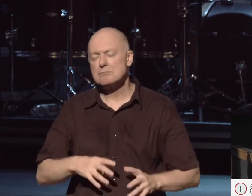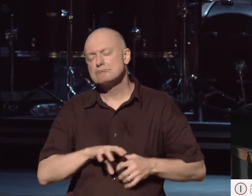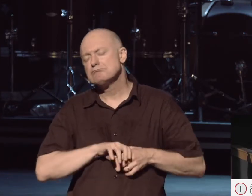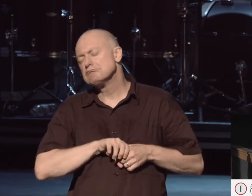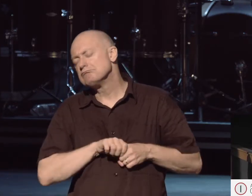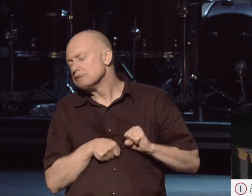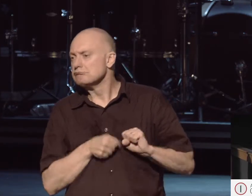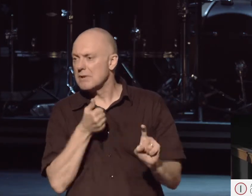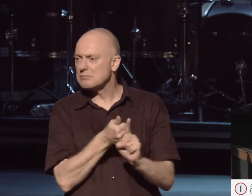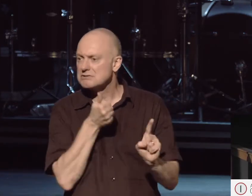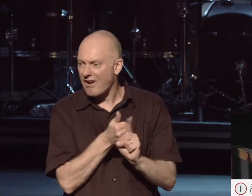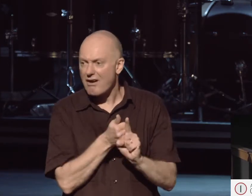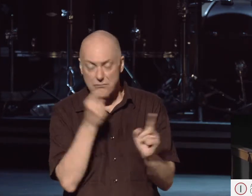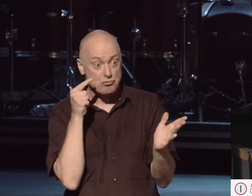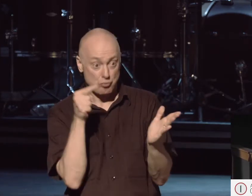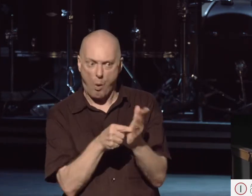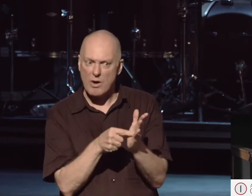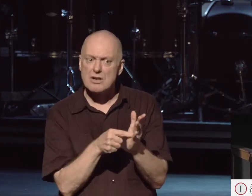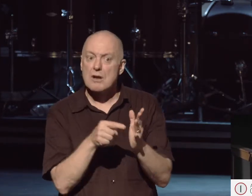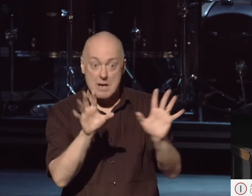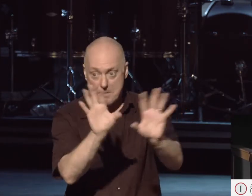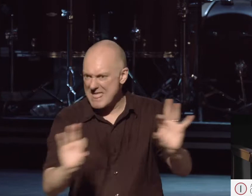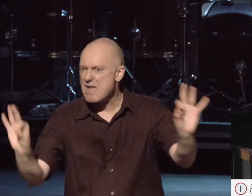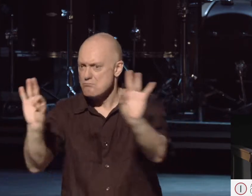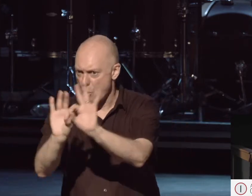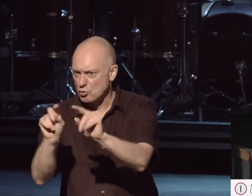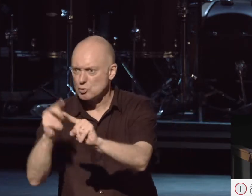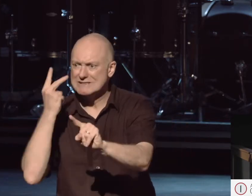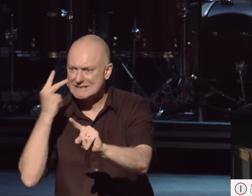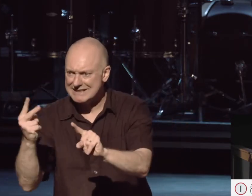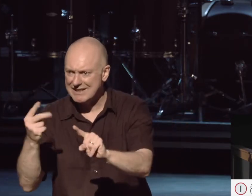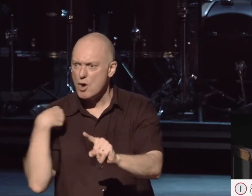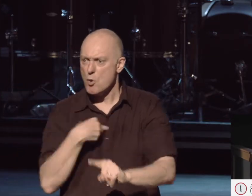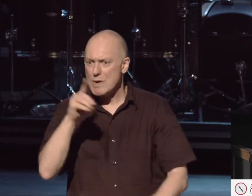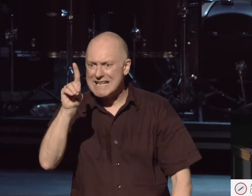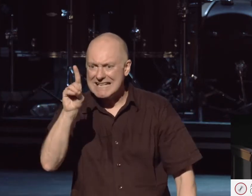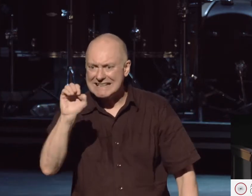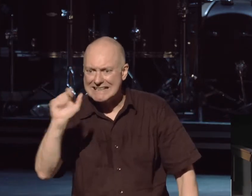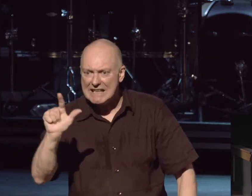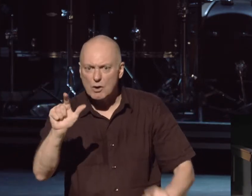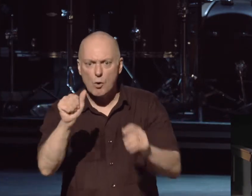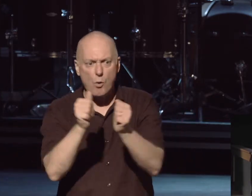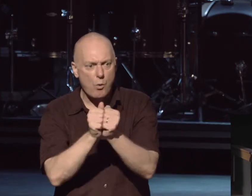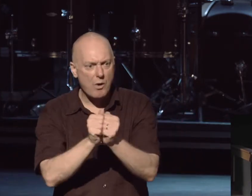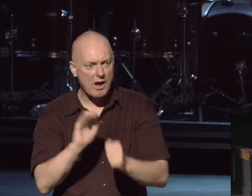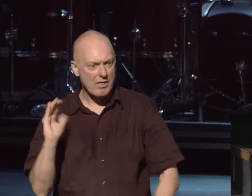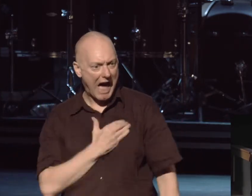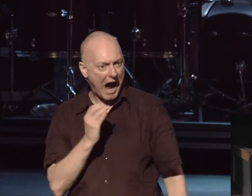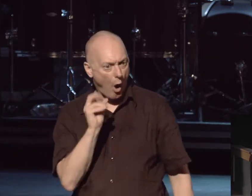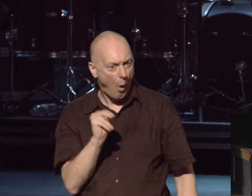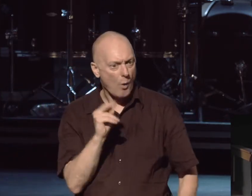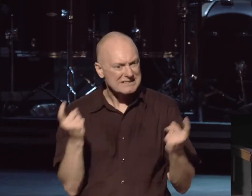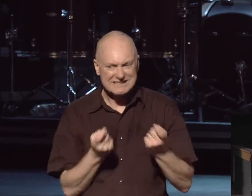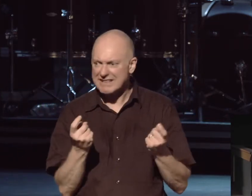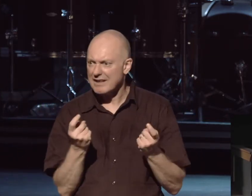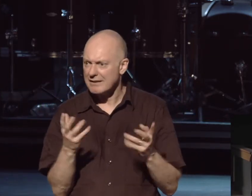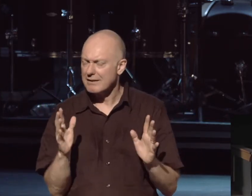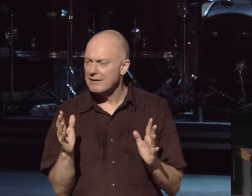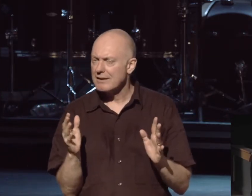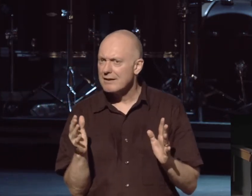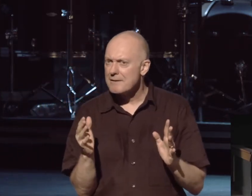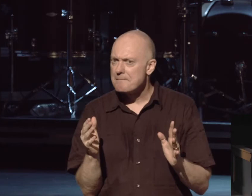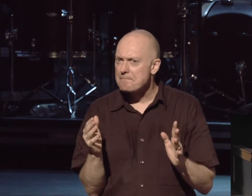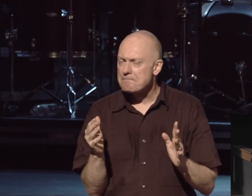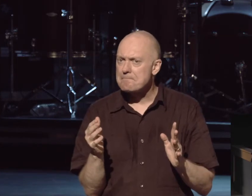man. Notice this. This is so important to see as we deal with our own sin, as we deal with the